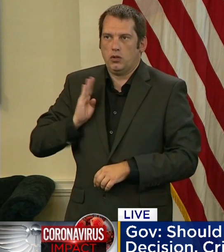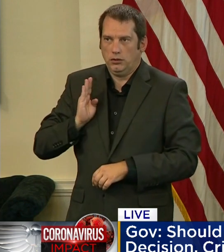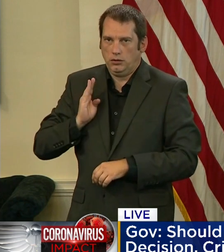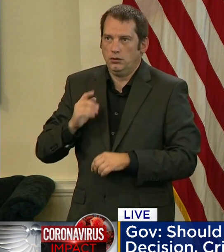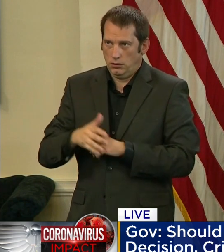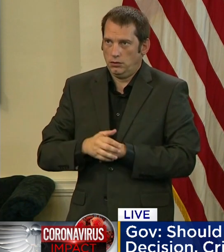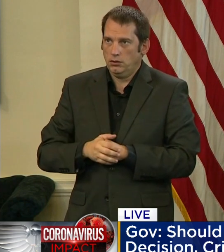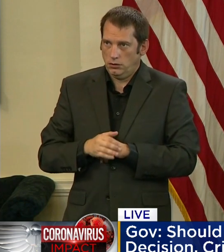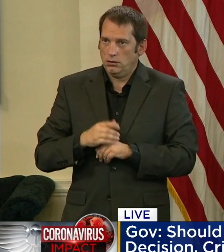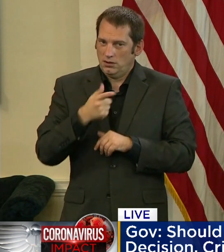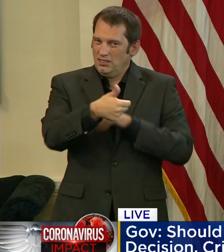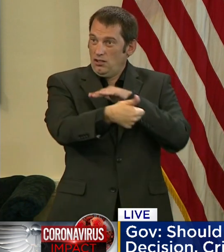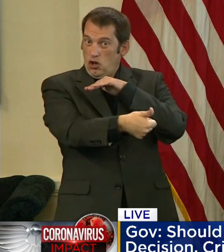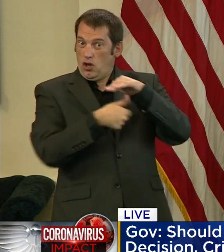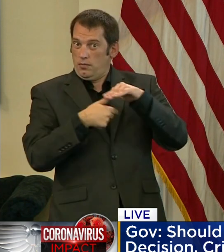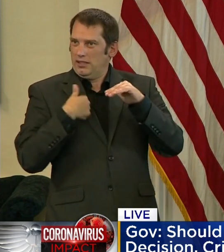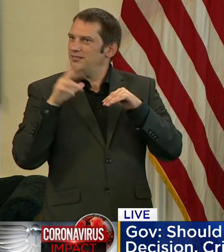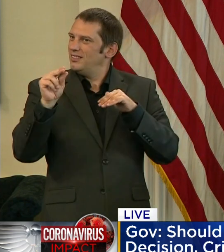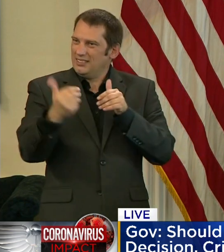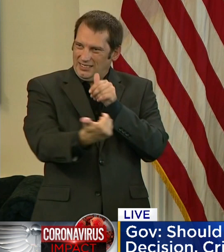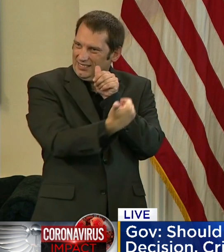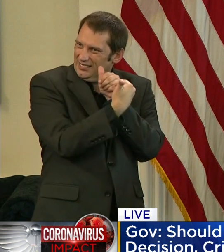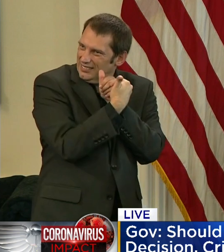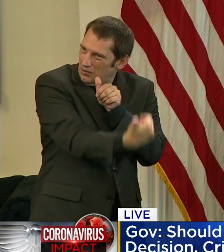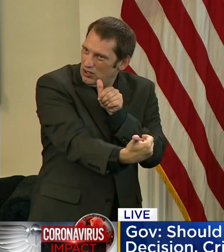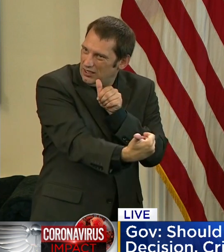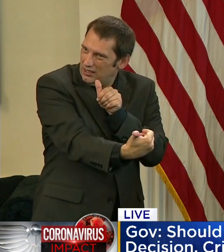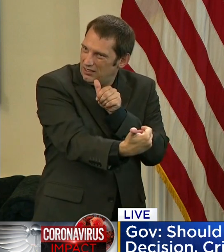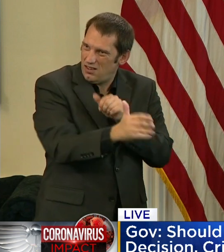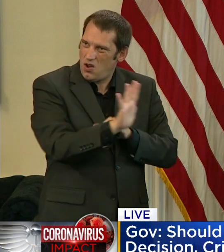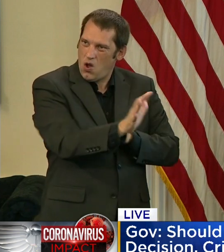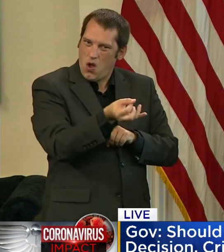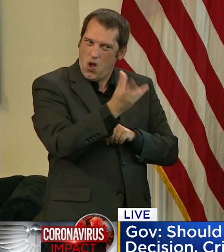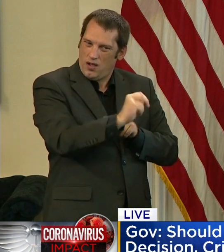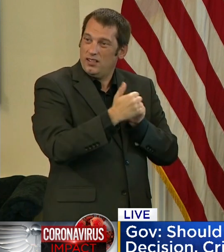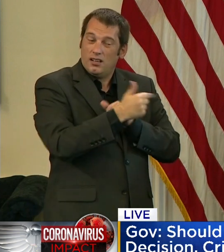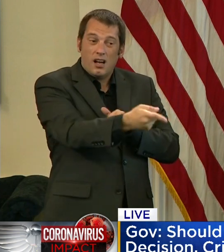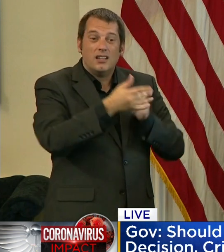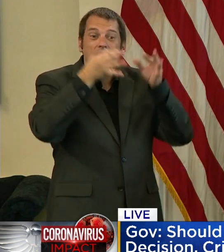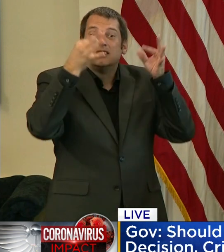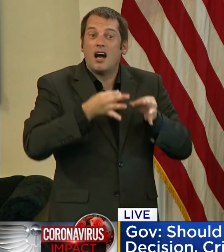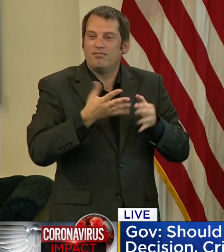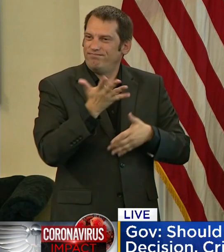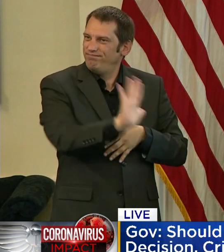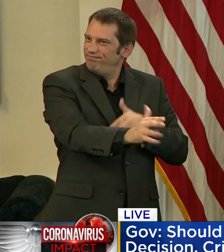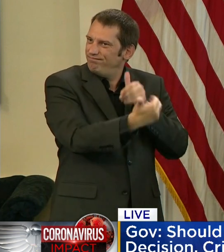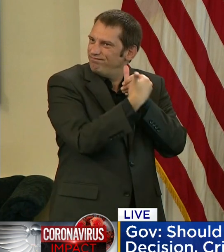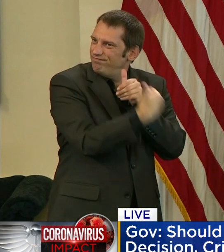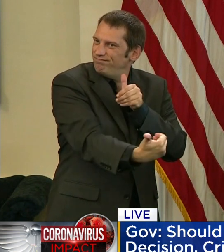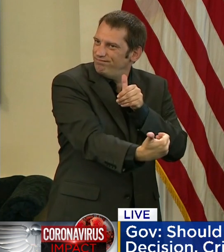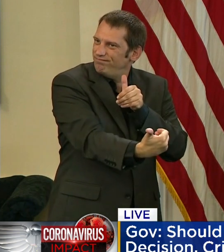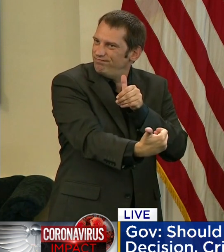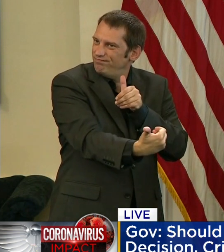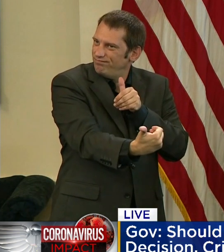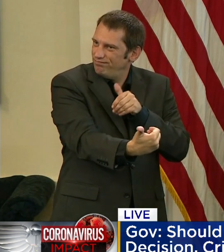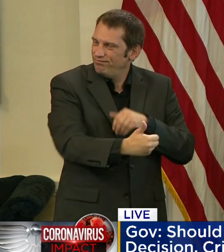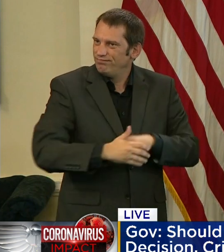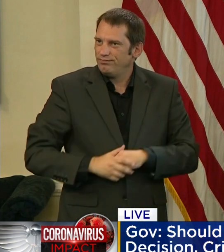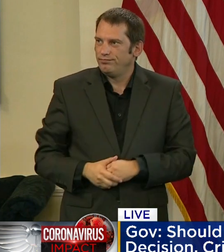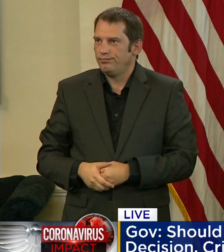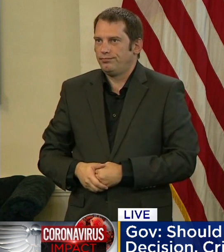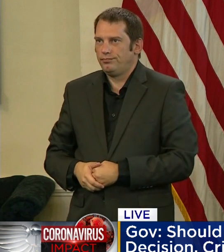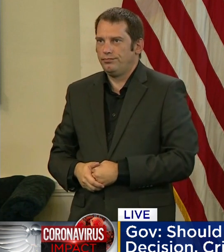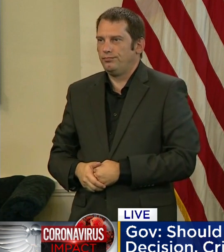we want them to make the right decision for Maryland and for our kids and for our teachers, and I'm not going to try to unduly influence them. Last